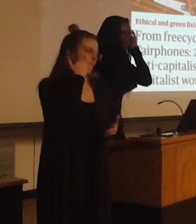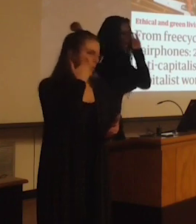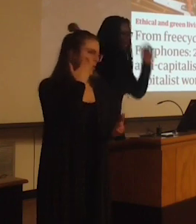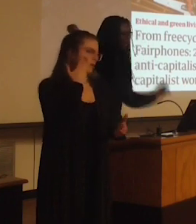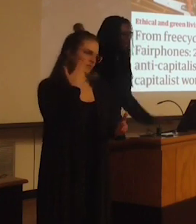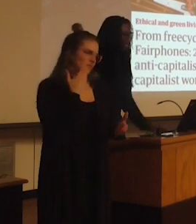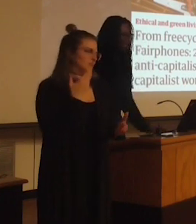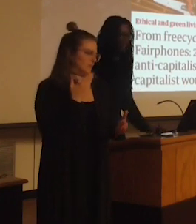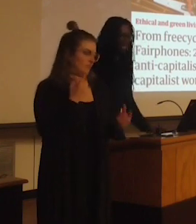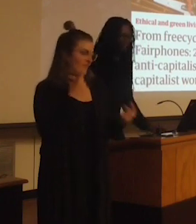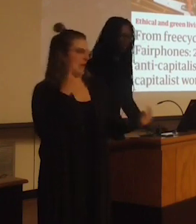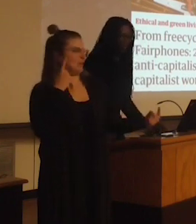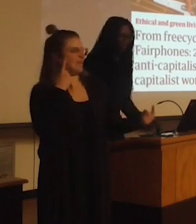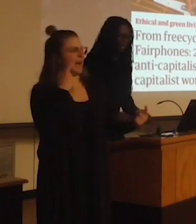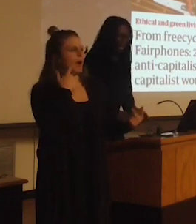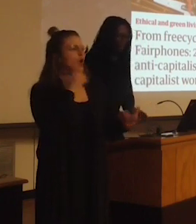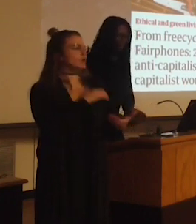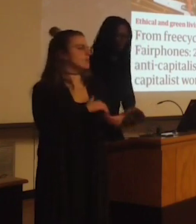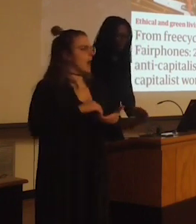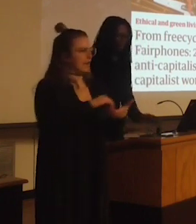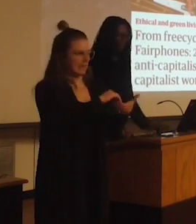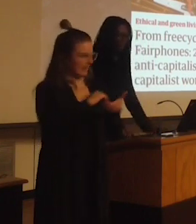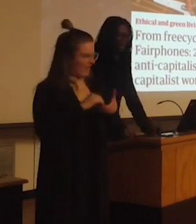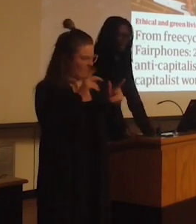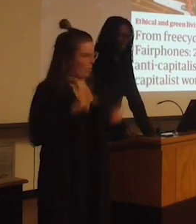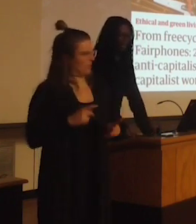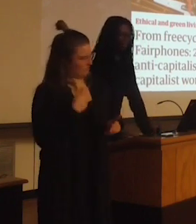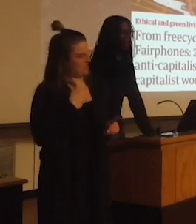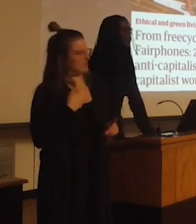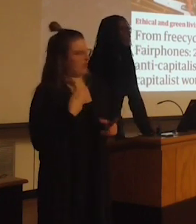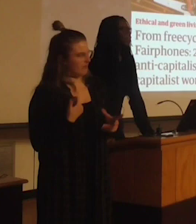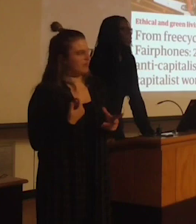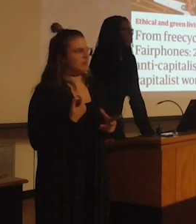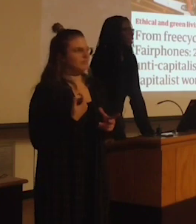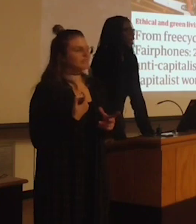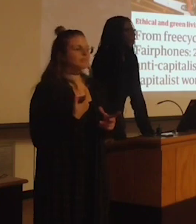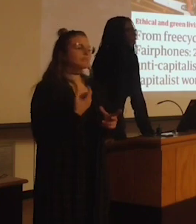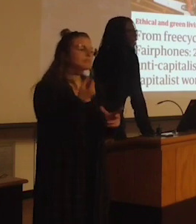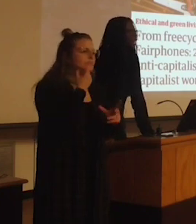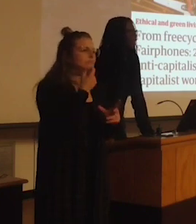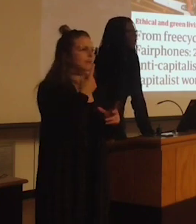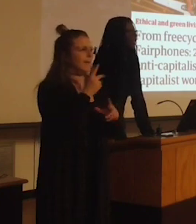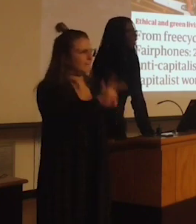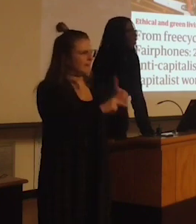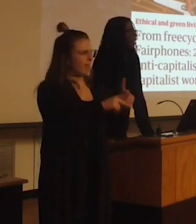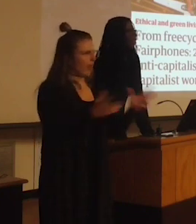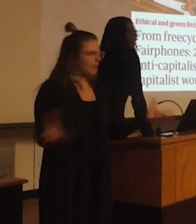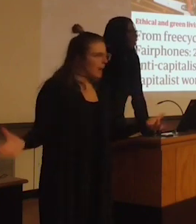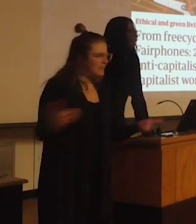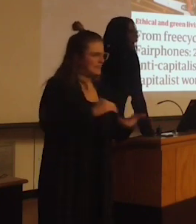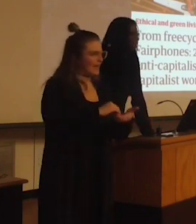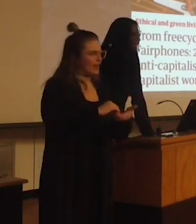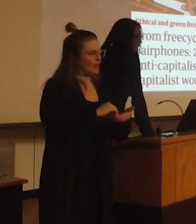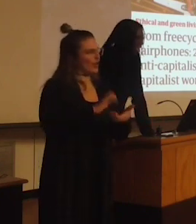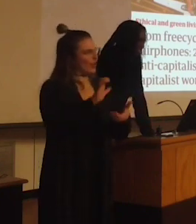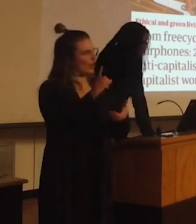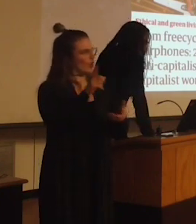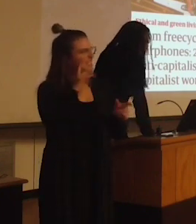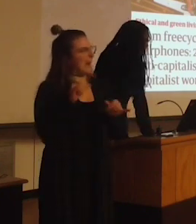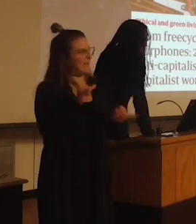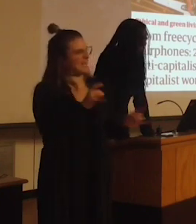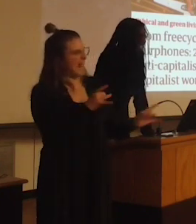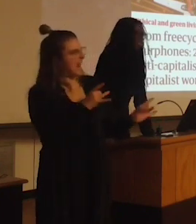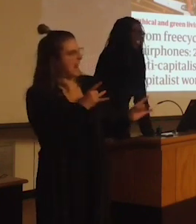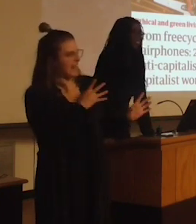is being such a uniting force, because nothing brings people together better than their common